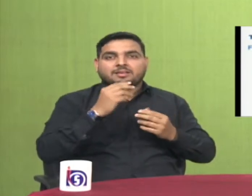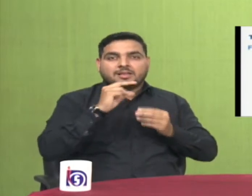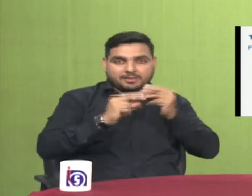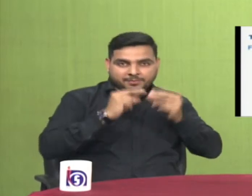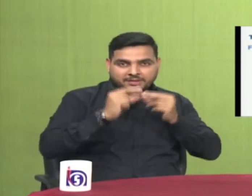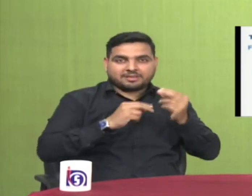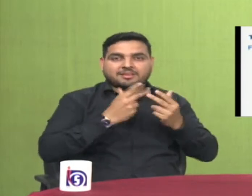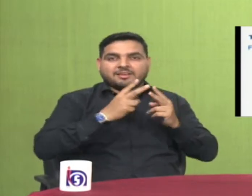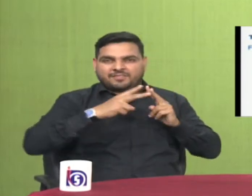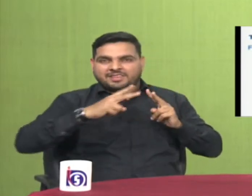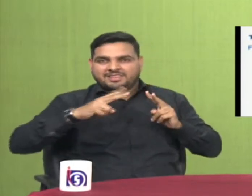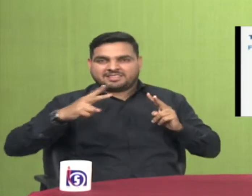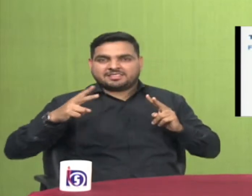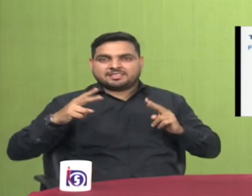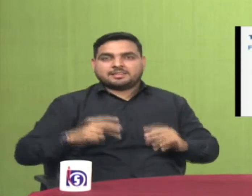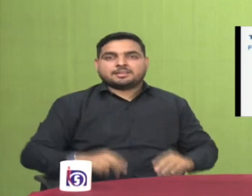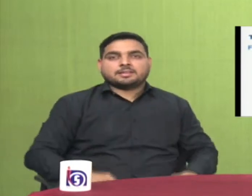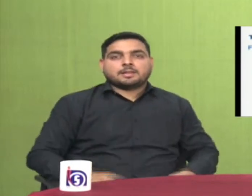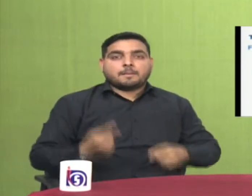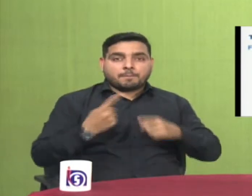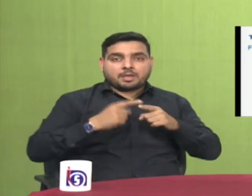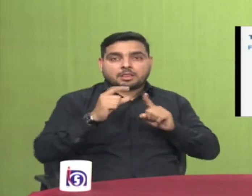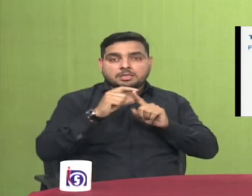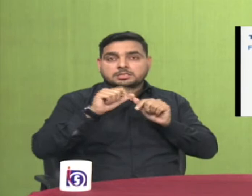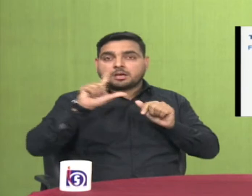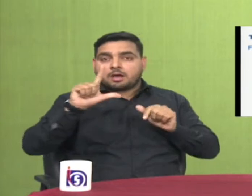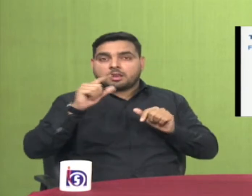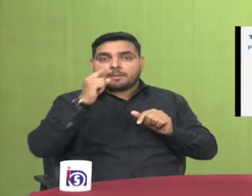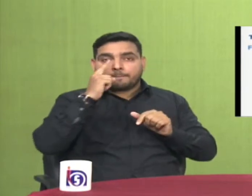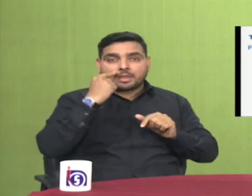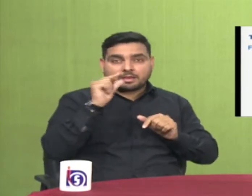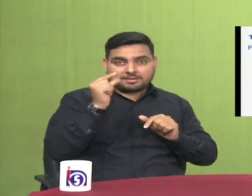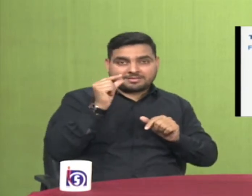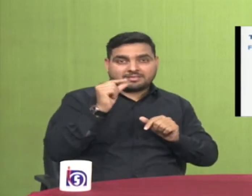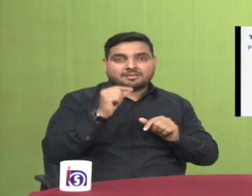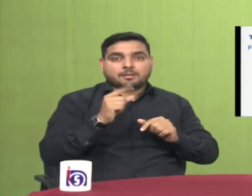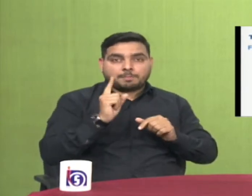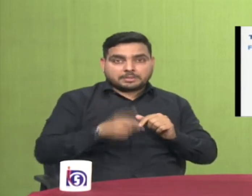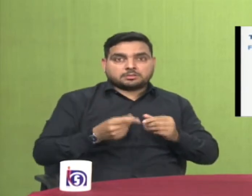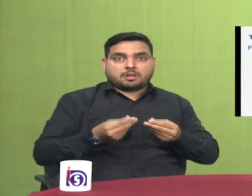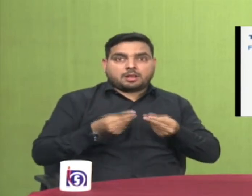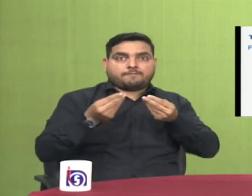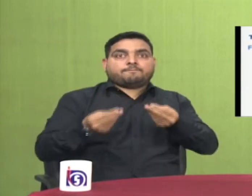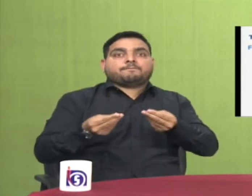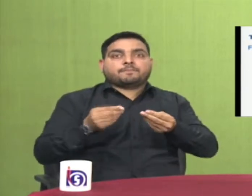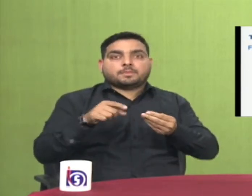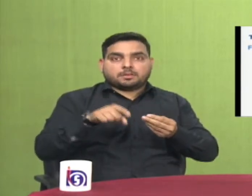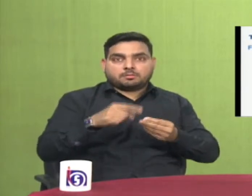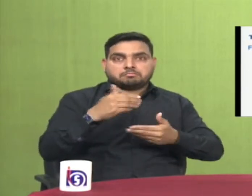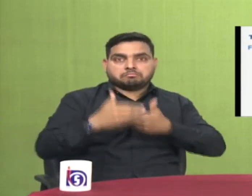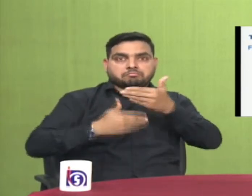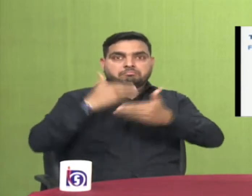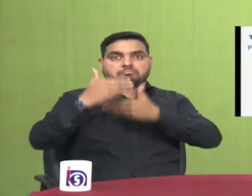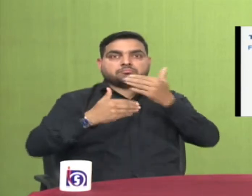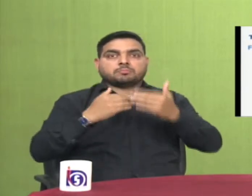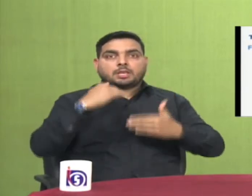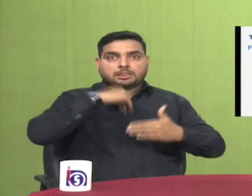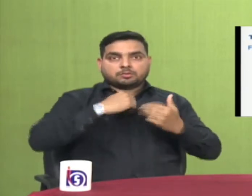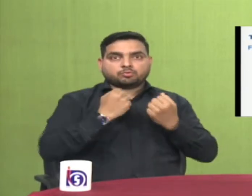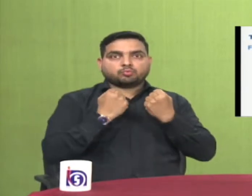given, and different nutritious food should be given to the child, as